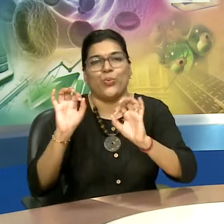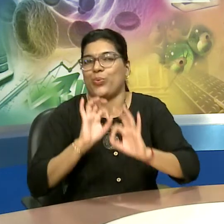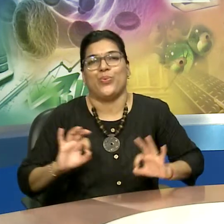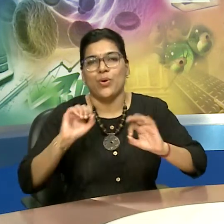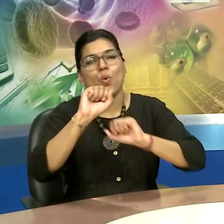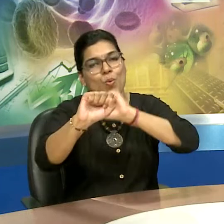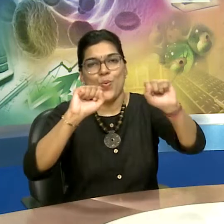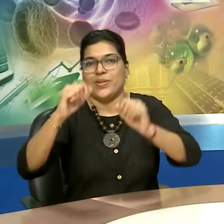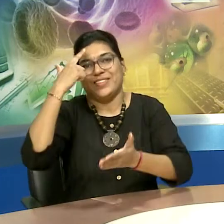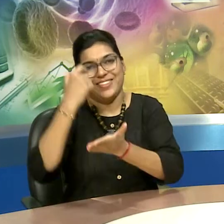Sixth point,